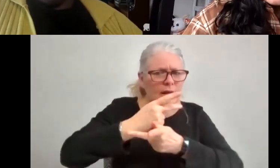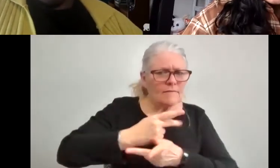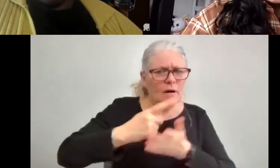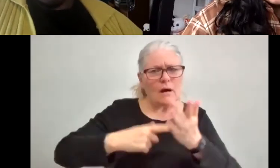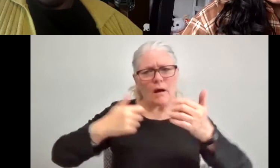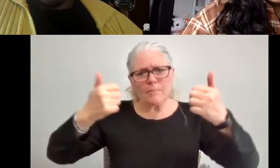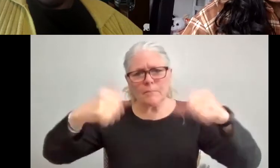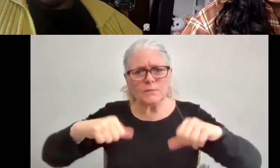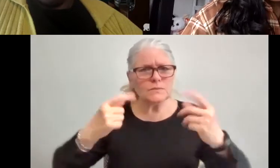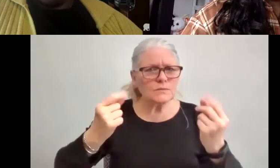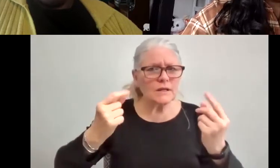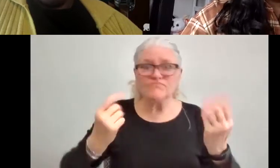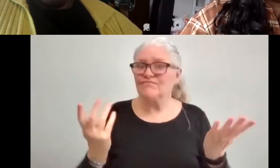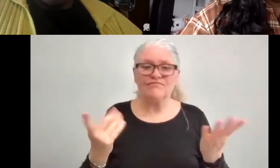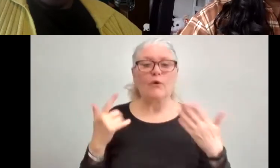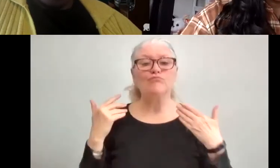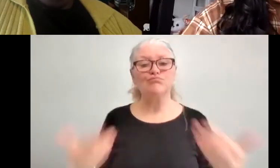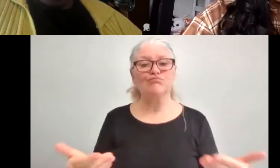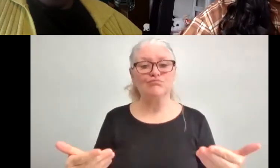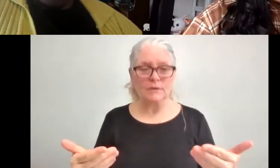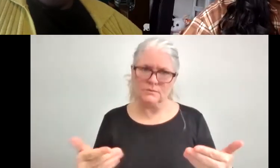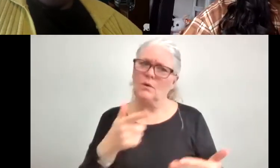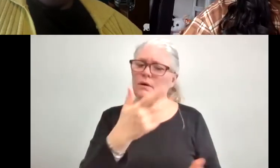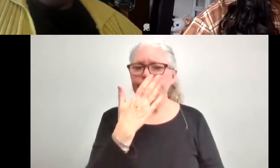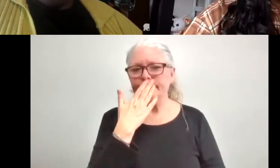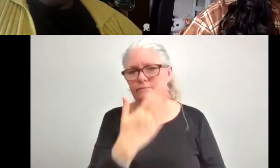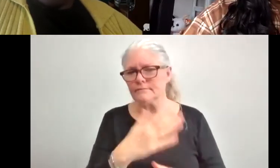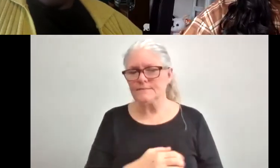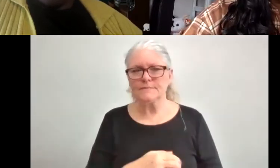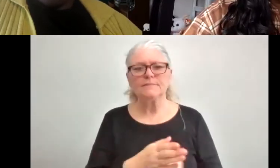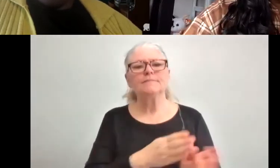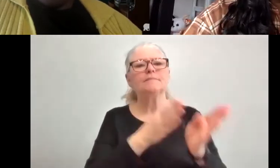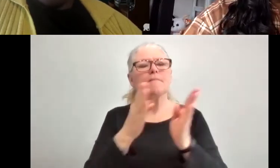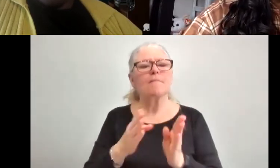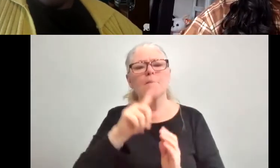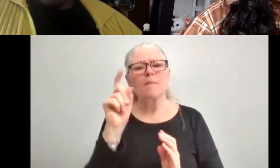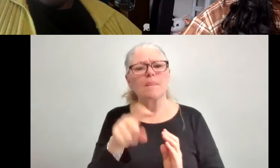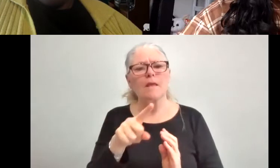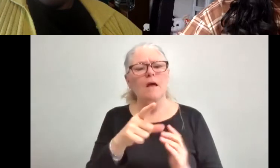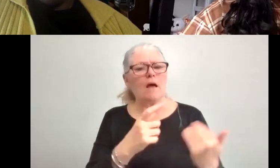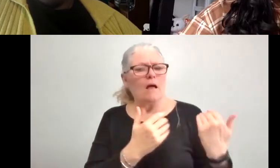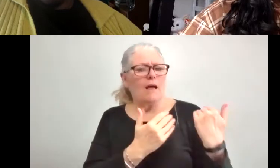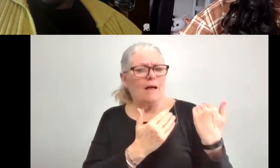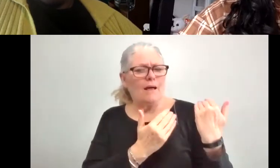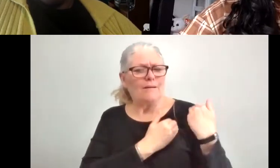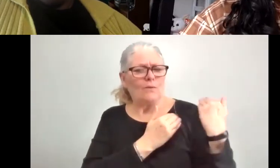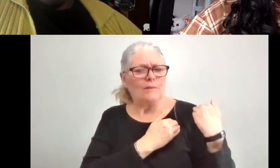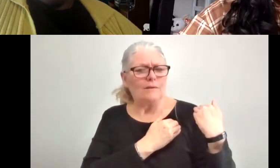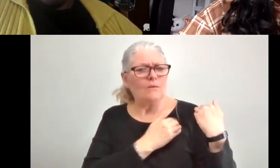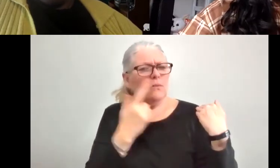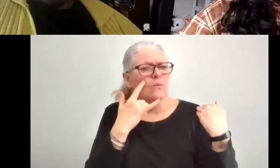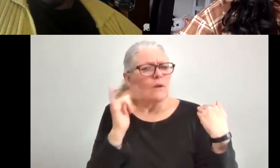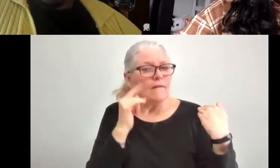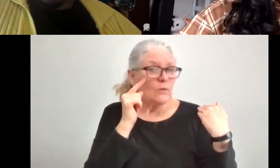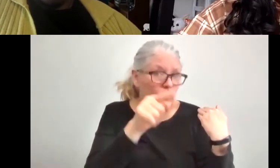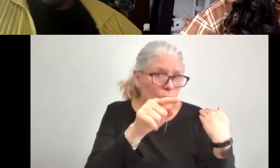next question we have is, what does accountability look like for the people in your environment, or even for yourself,